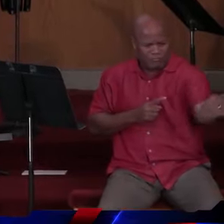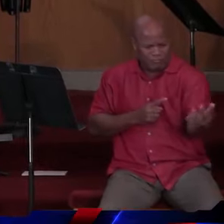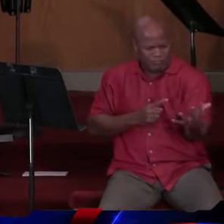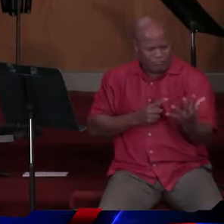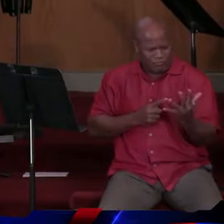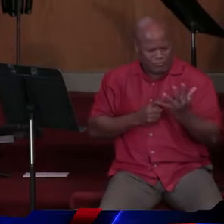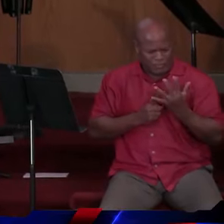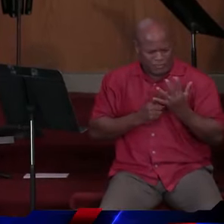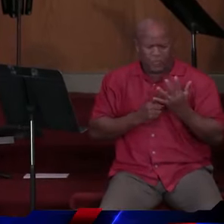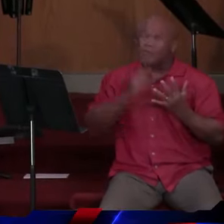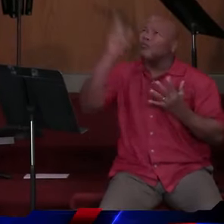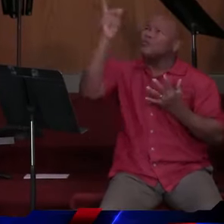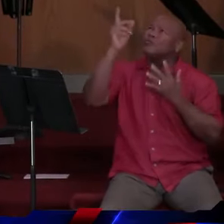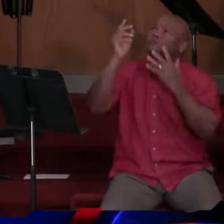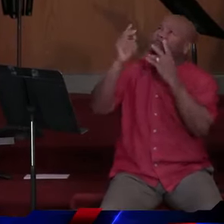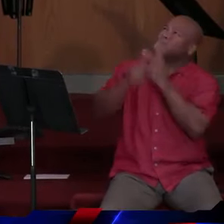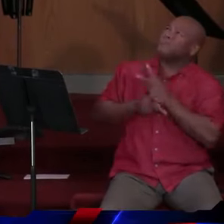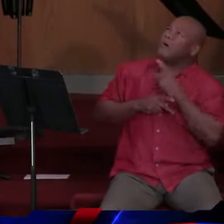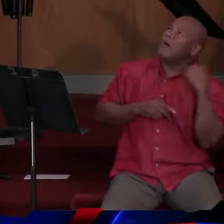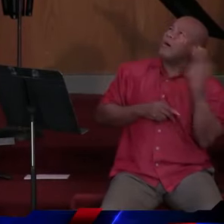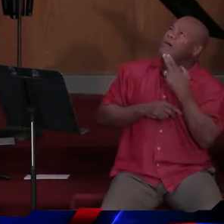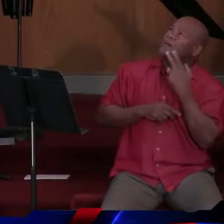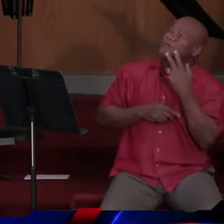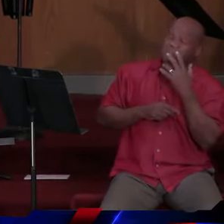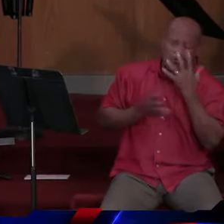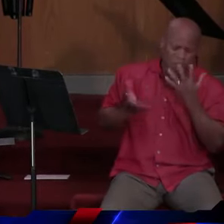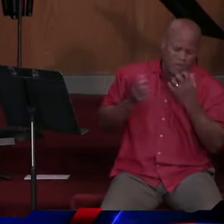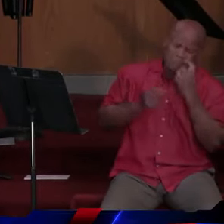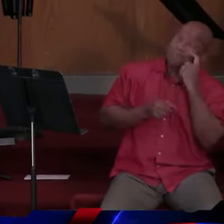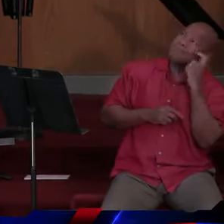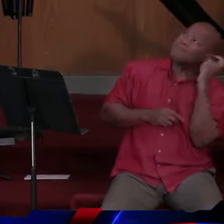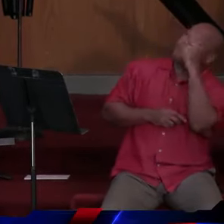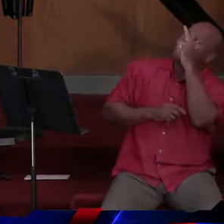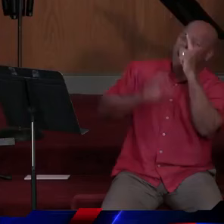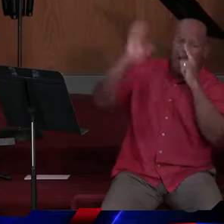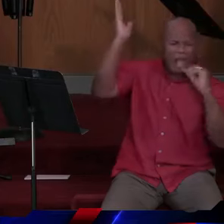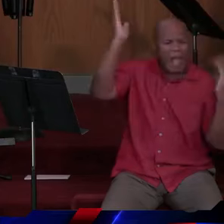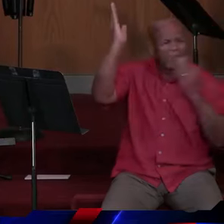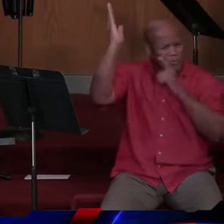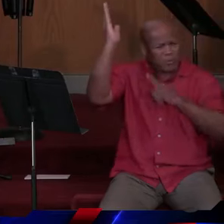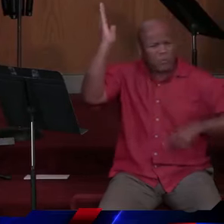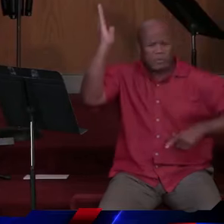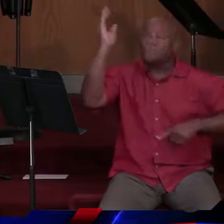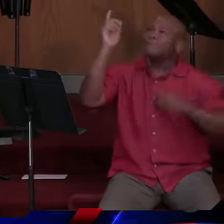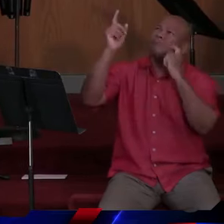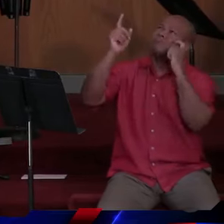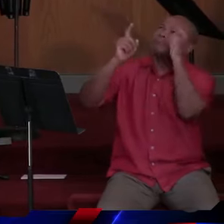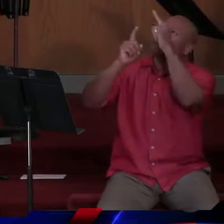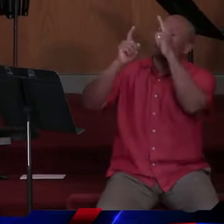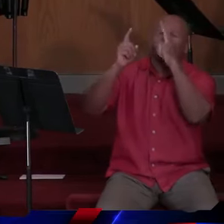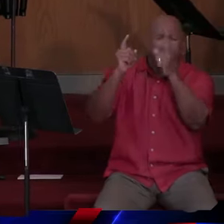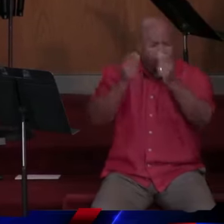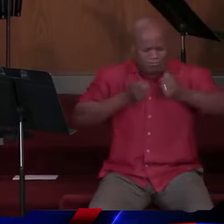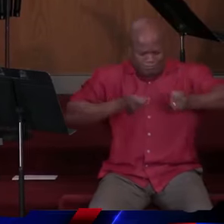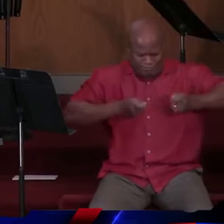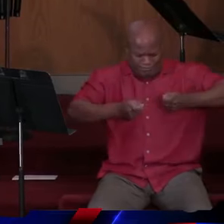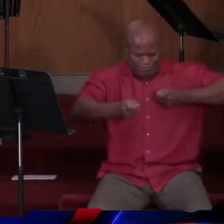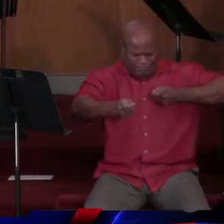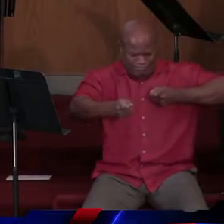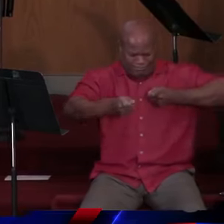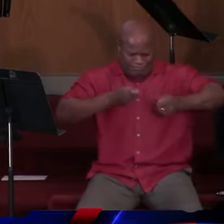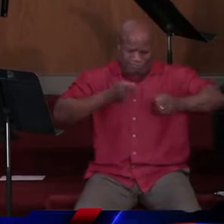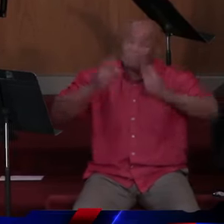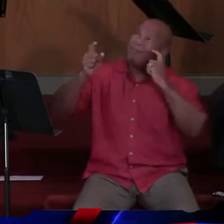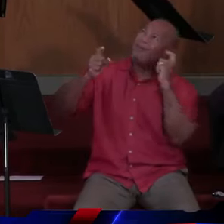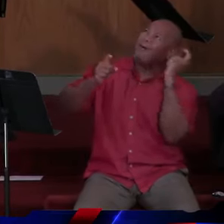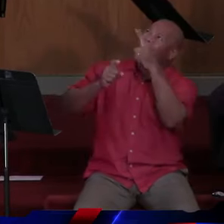us, God. We just want to recognize you as our Lord, recognize you as the one in charge,